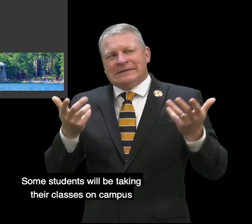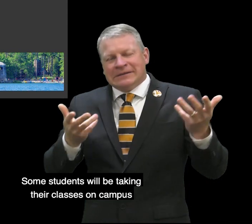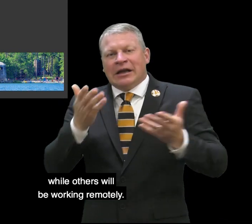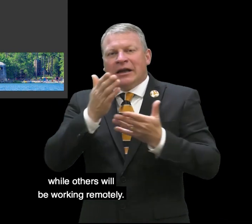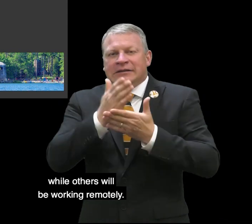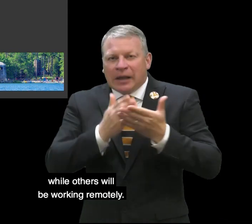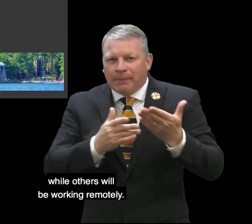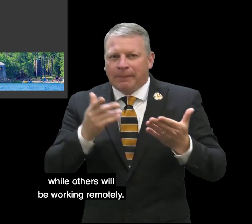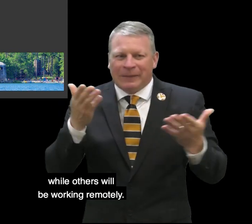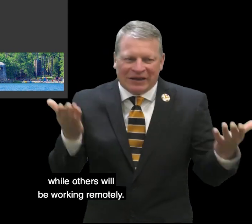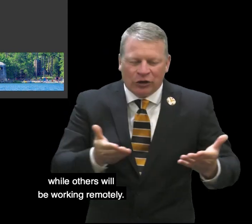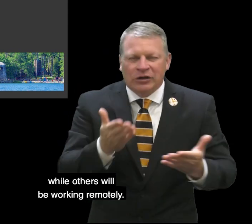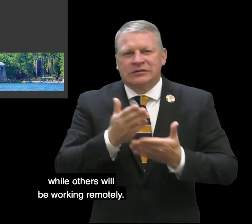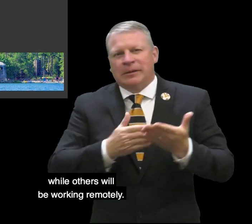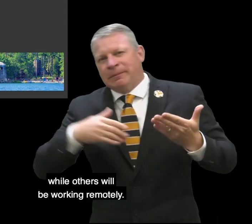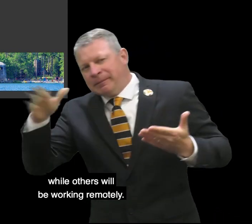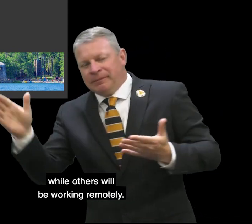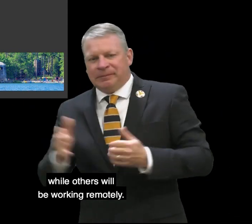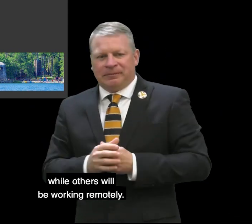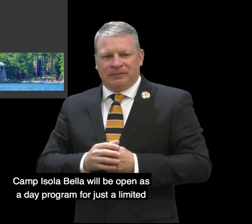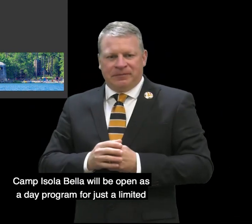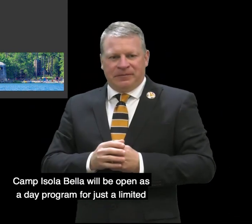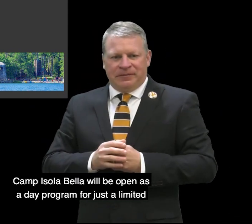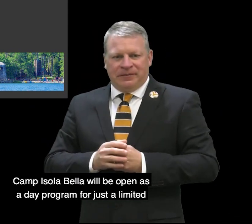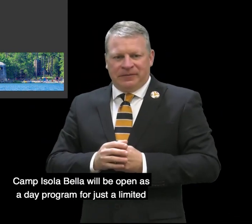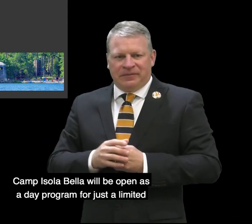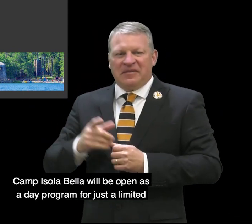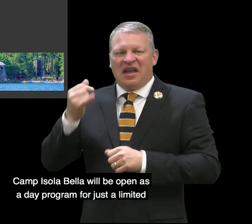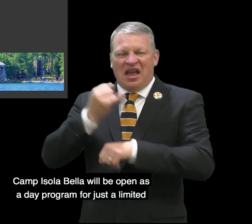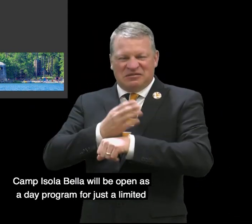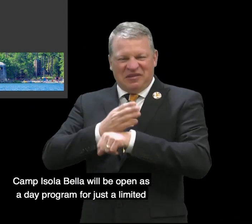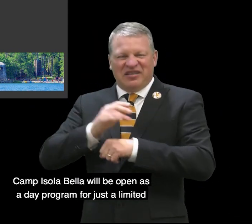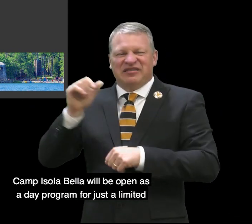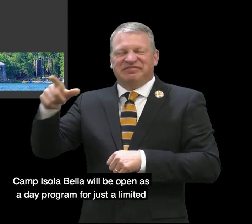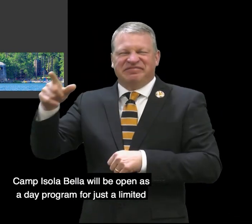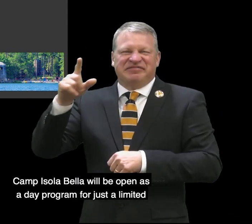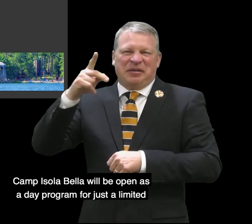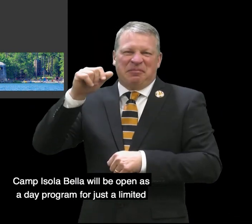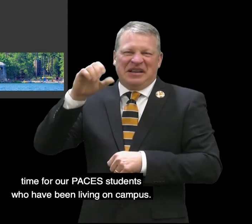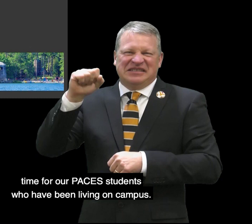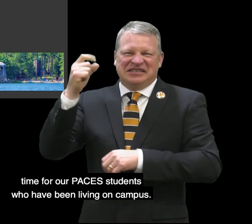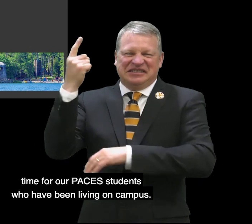our extended school year program. Some students will be taking their classes on campus while others